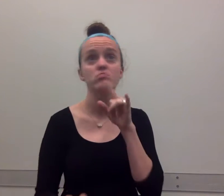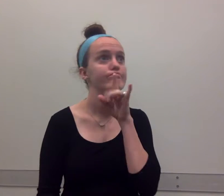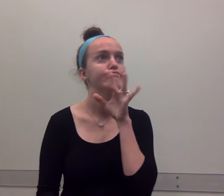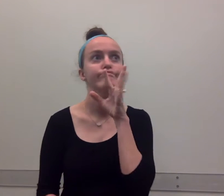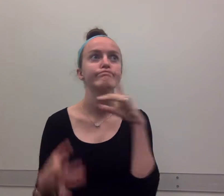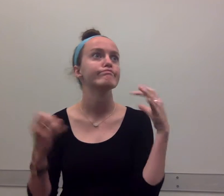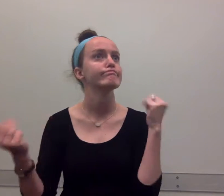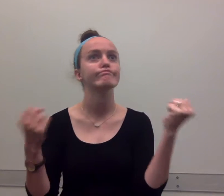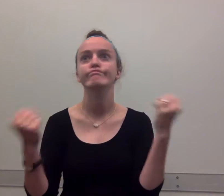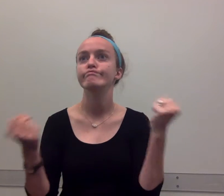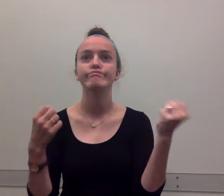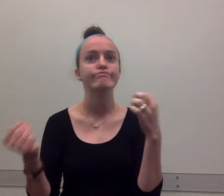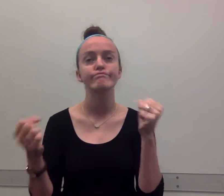ideas that have been unrehearsed.